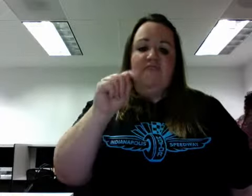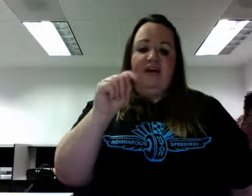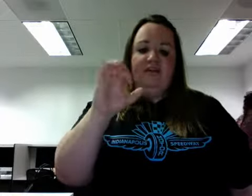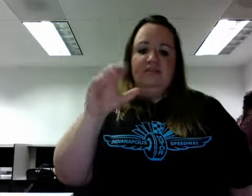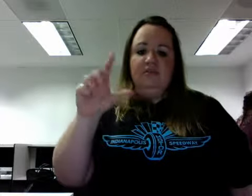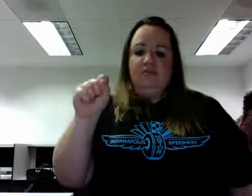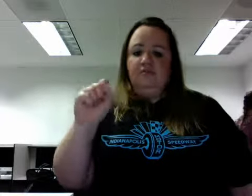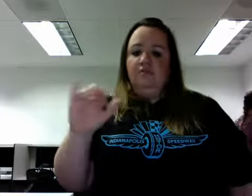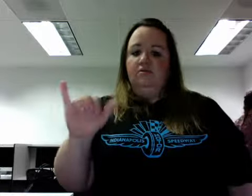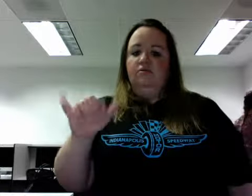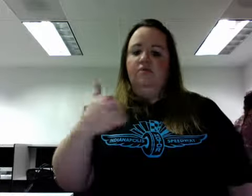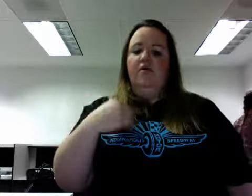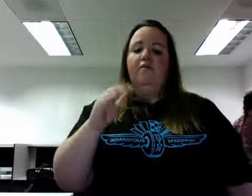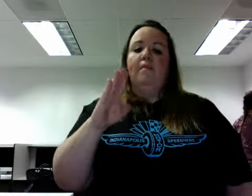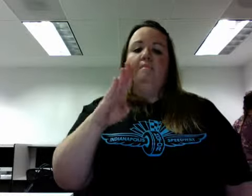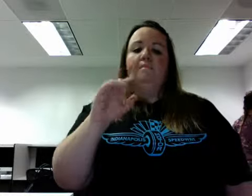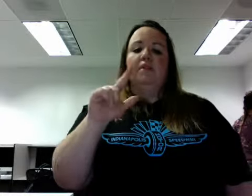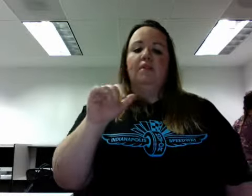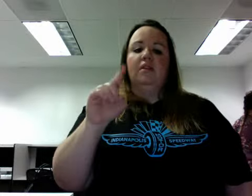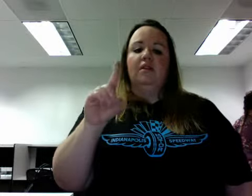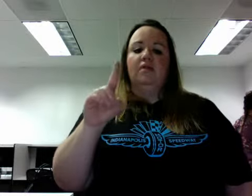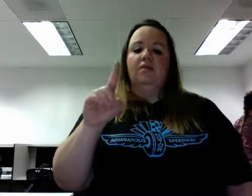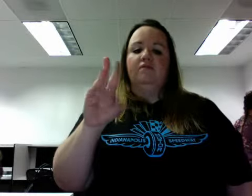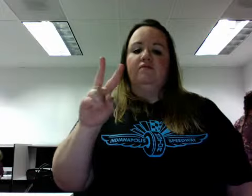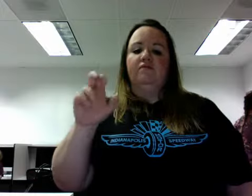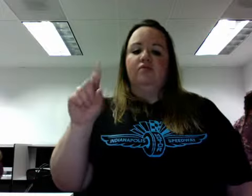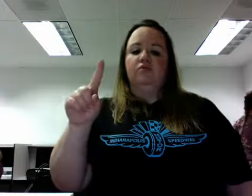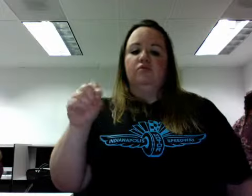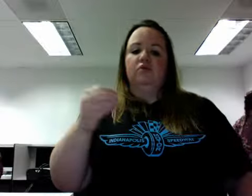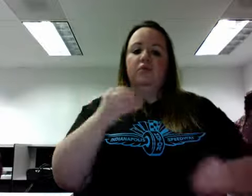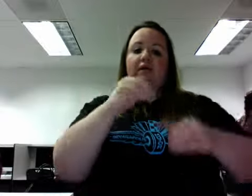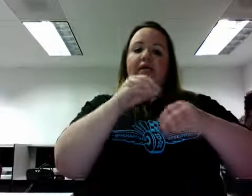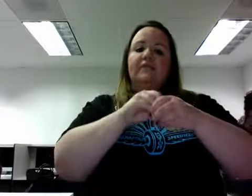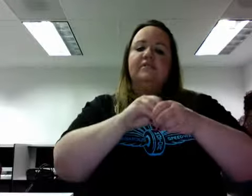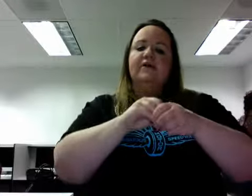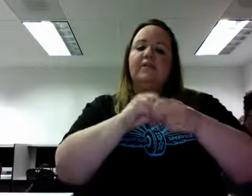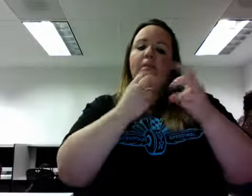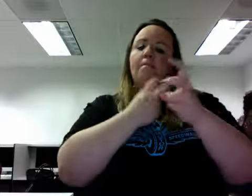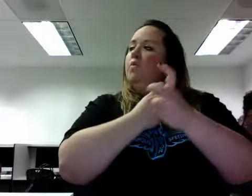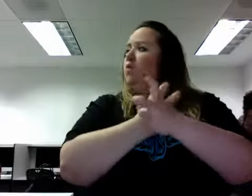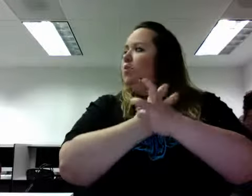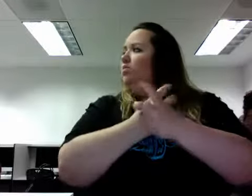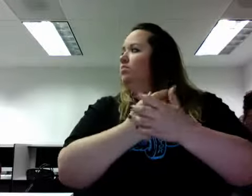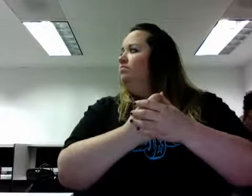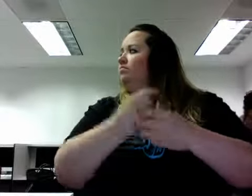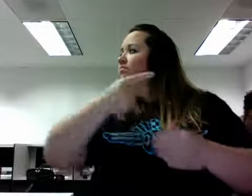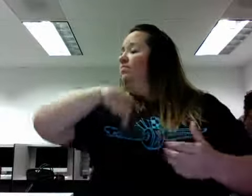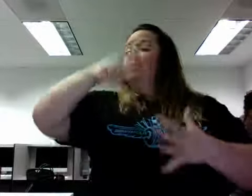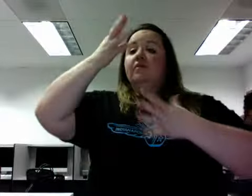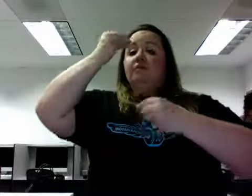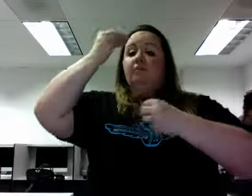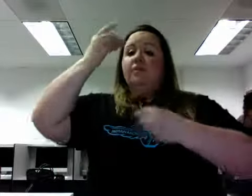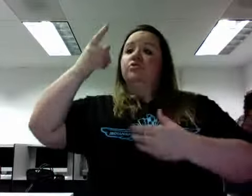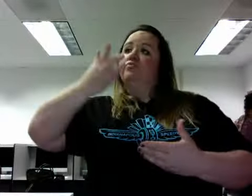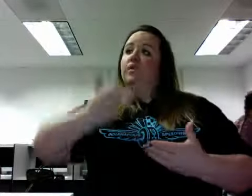bone that support it, feed it, and do all those things right there. Okay. Now, this information right here, guys and girls, bone review. We talked